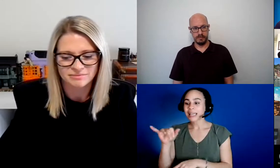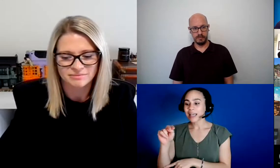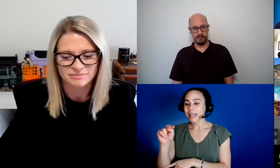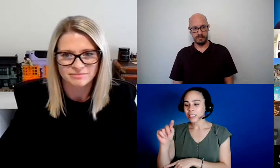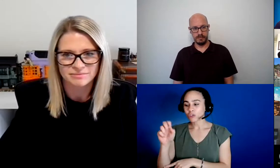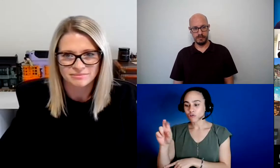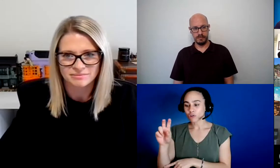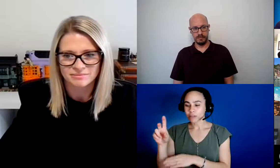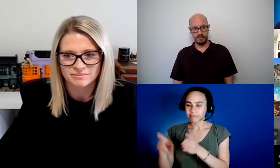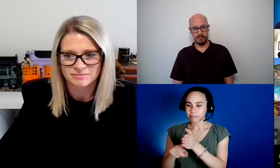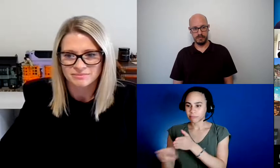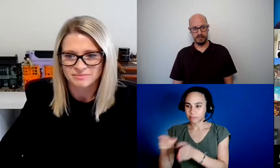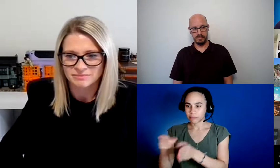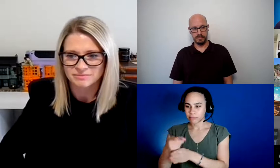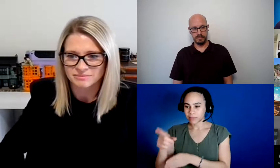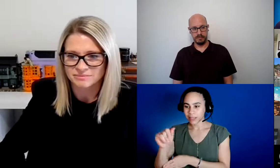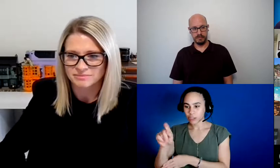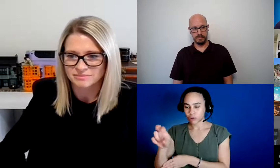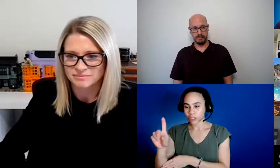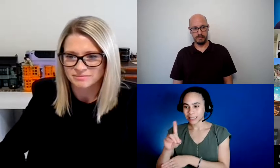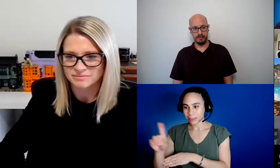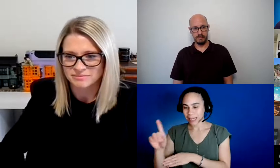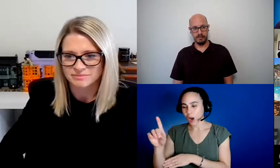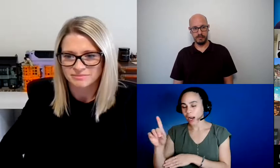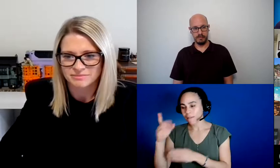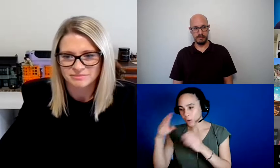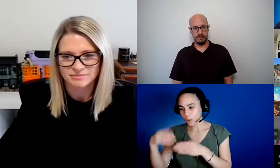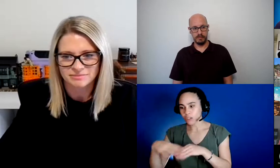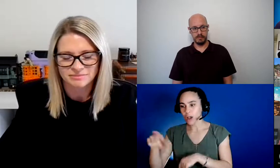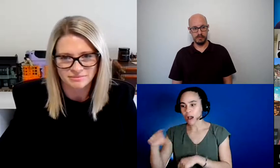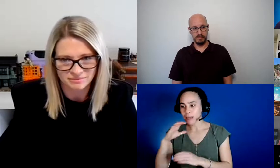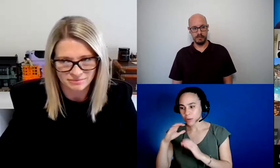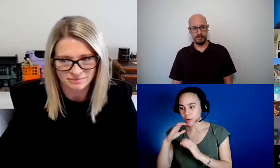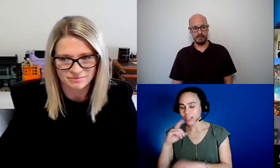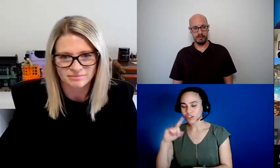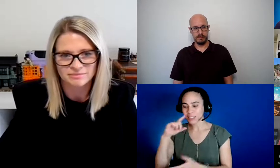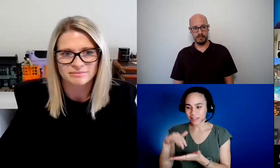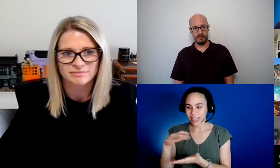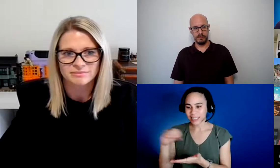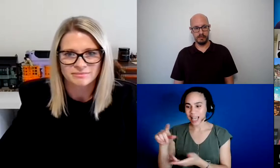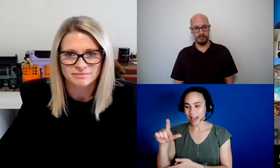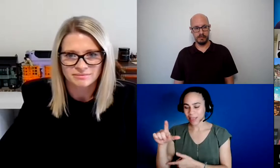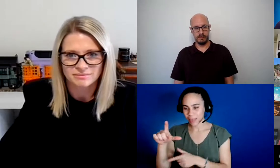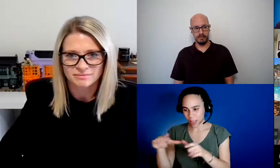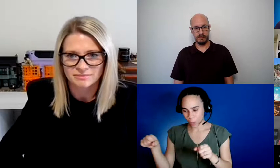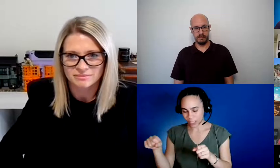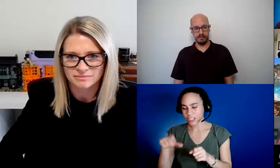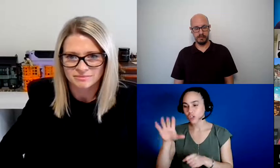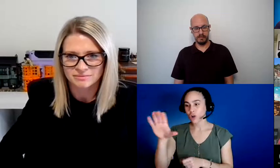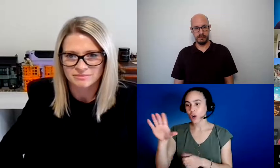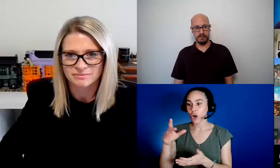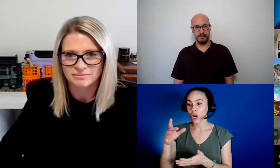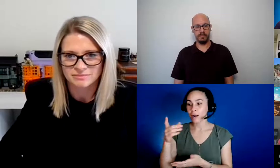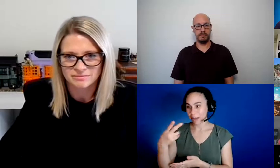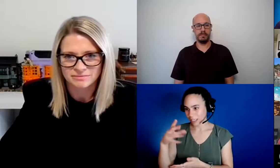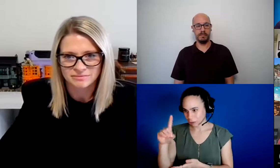focusing on communications, deaf studies, and linguistics, and her Doctorate of Education degree in educational leadership and